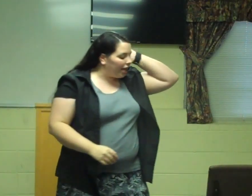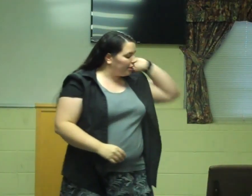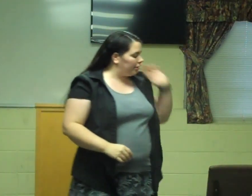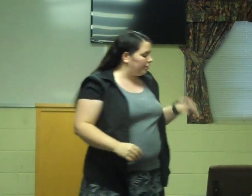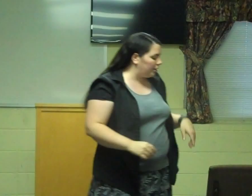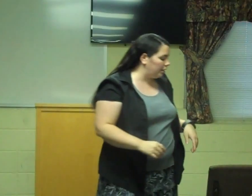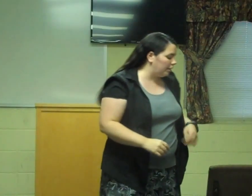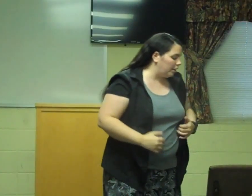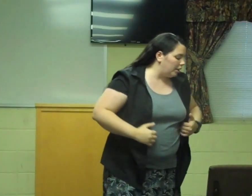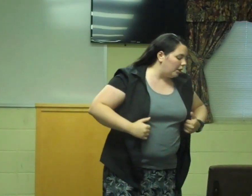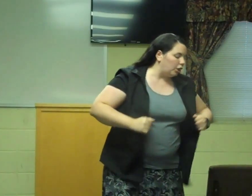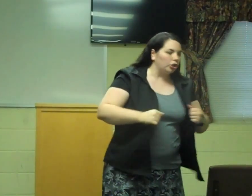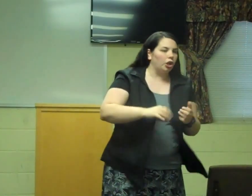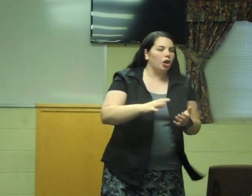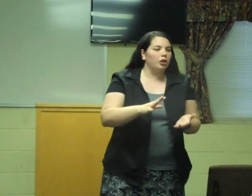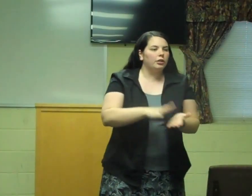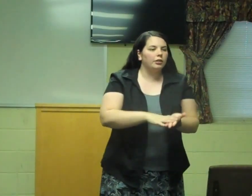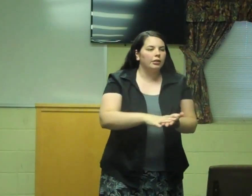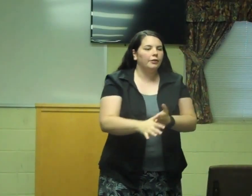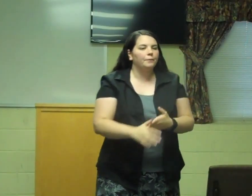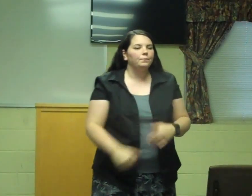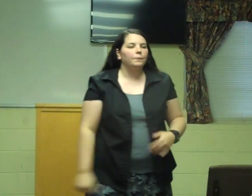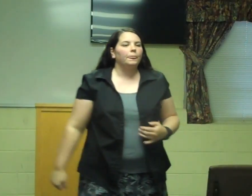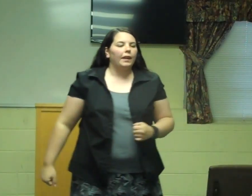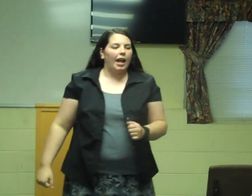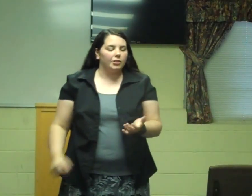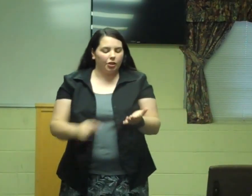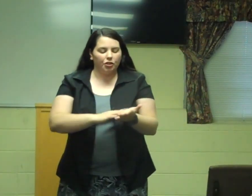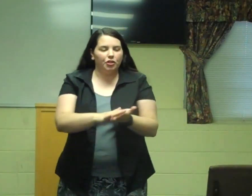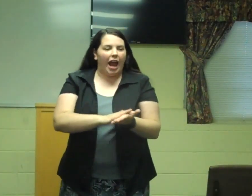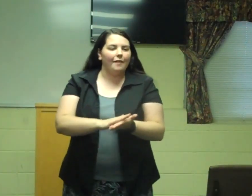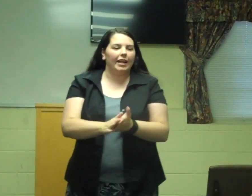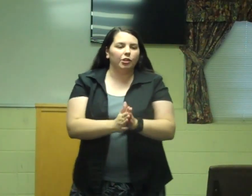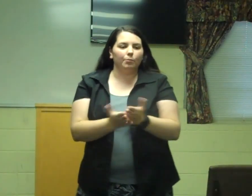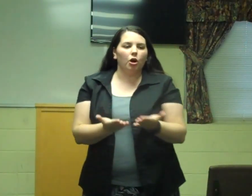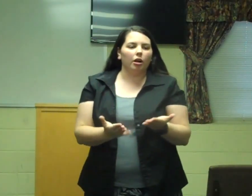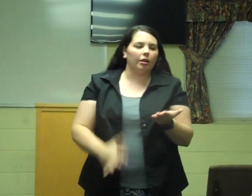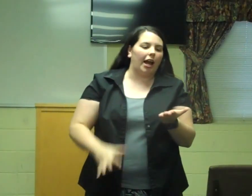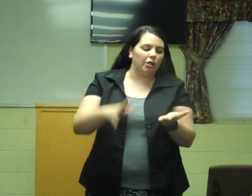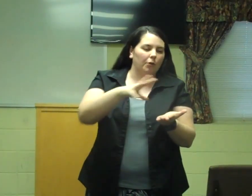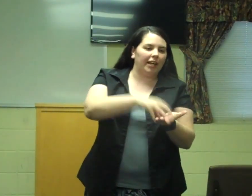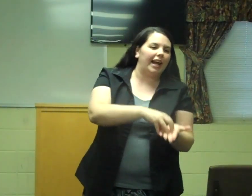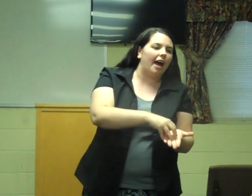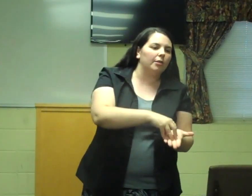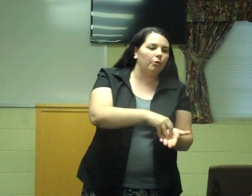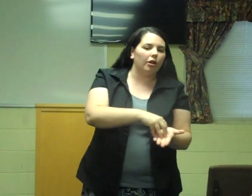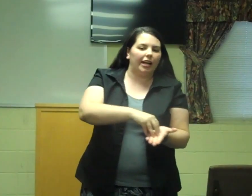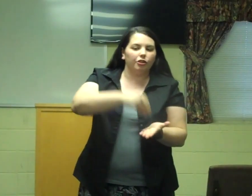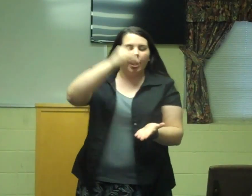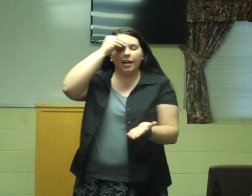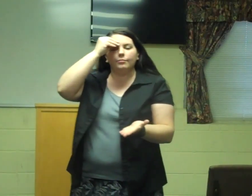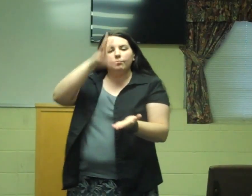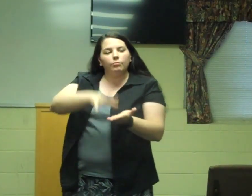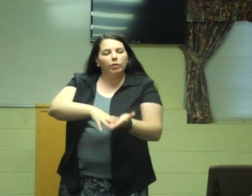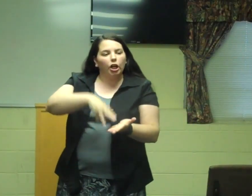then learn. It's like you have it in your book and you're bringing it out of the book into your head.